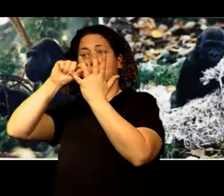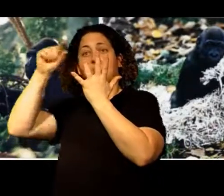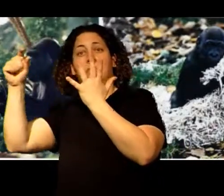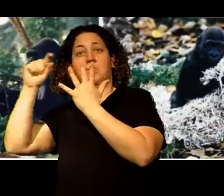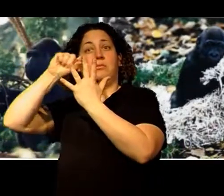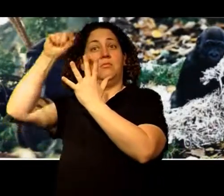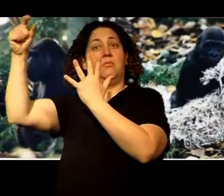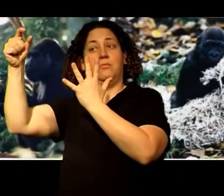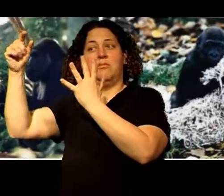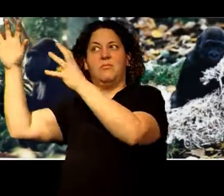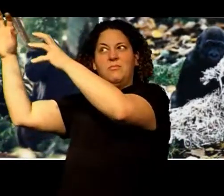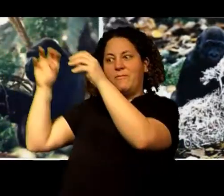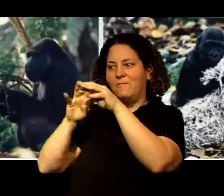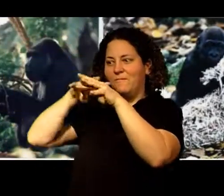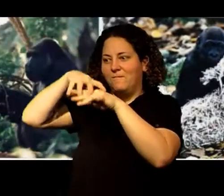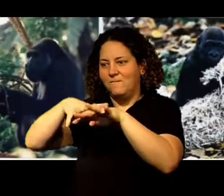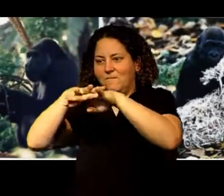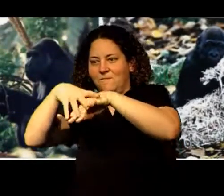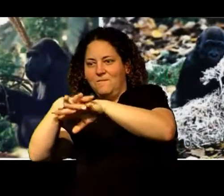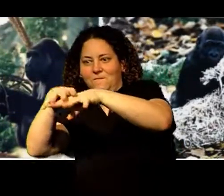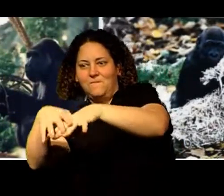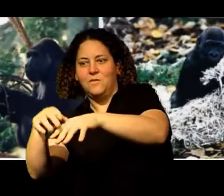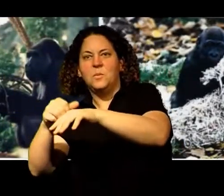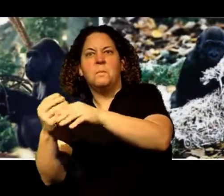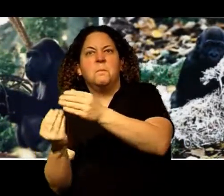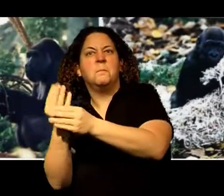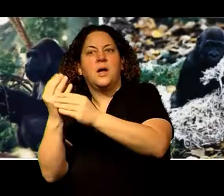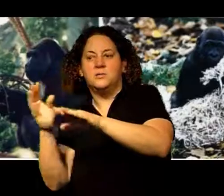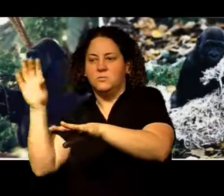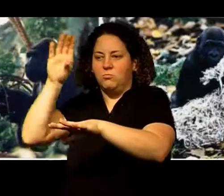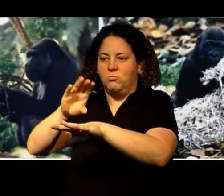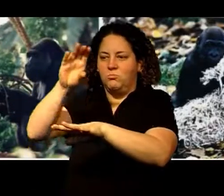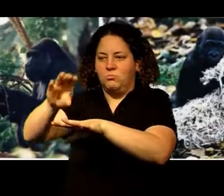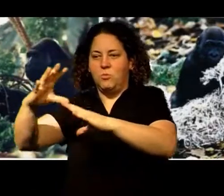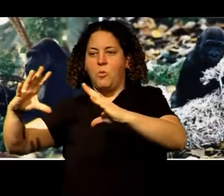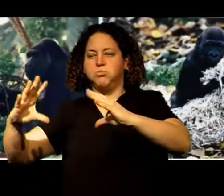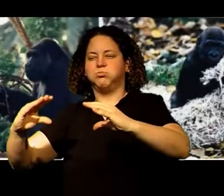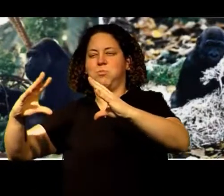Every night, they make nests. And they use plants and branches.